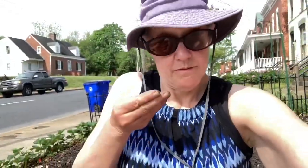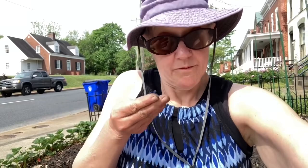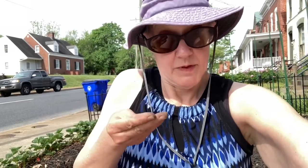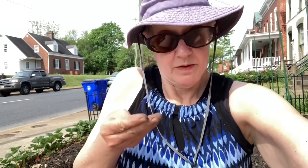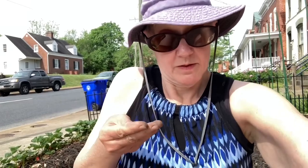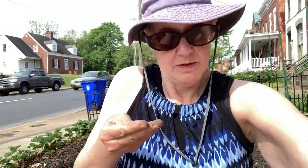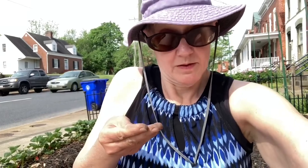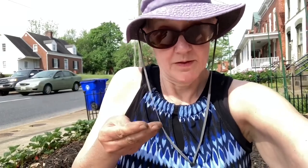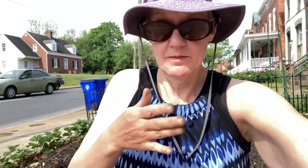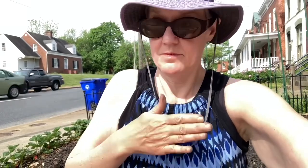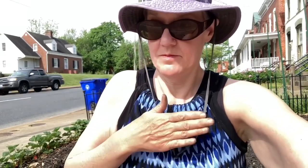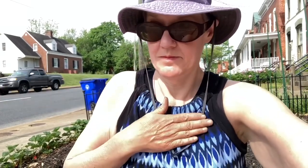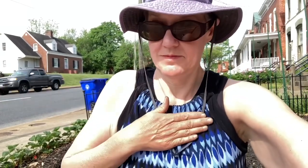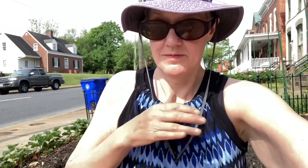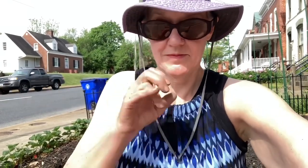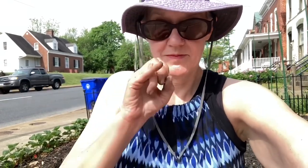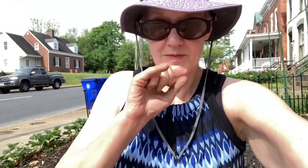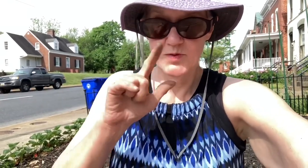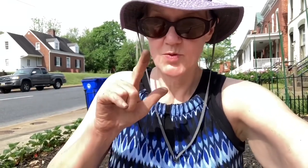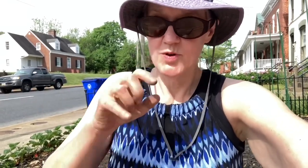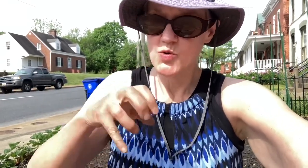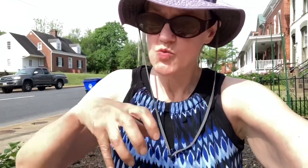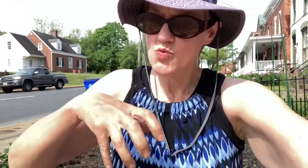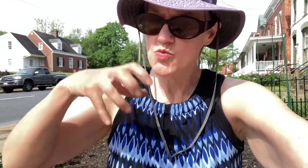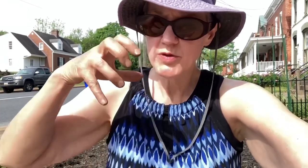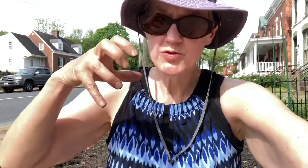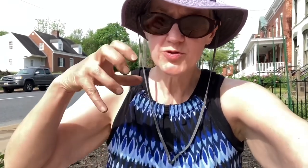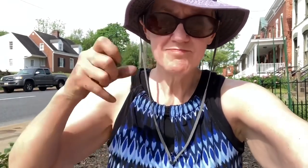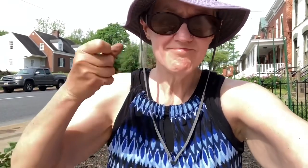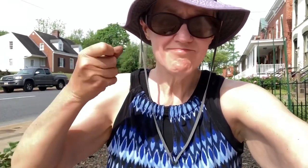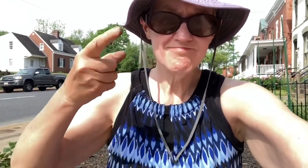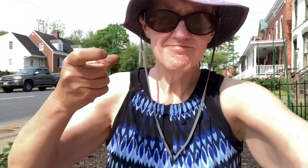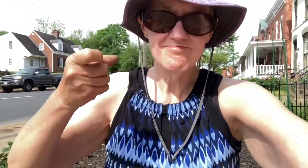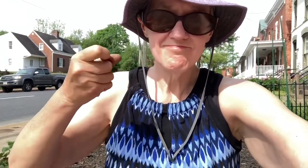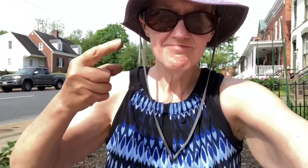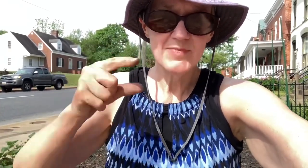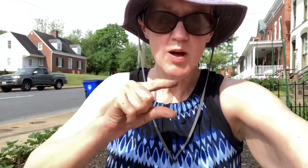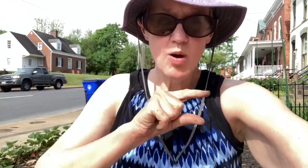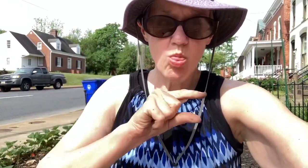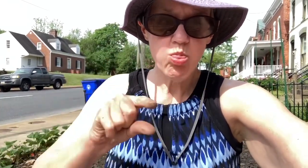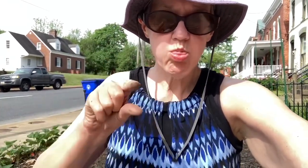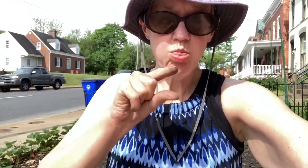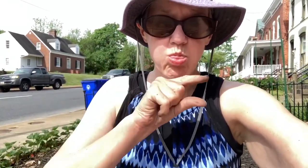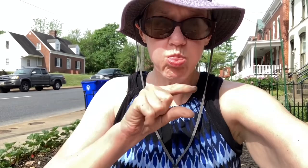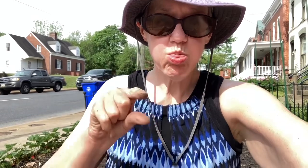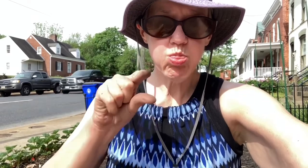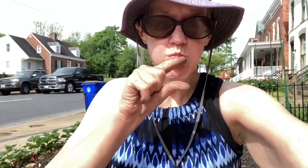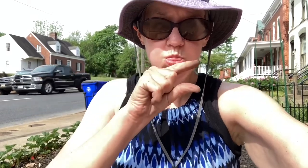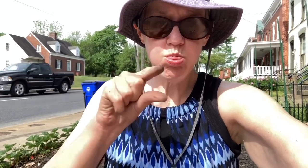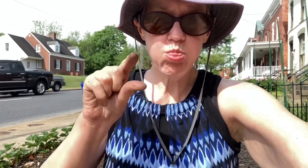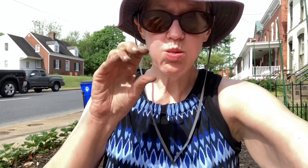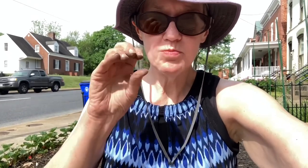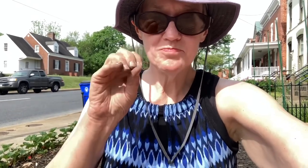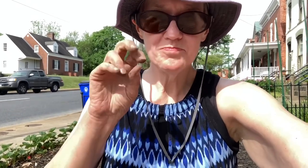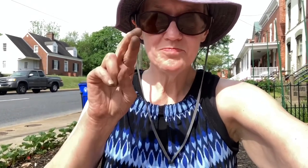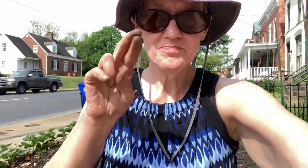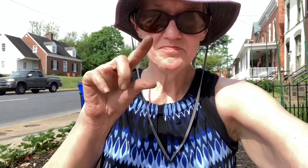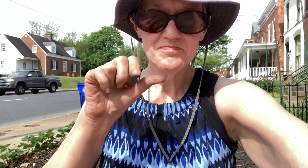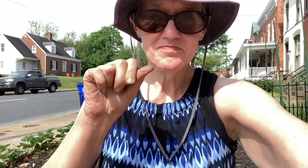Now, I don't plan to feed my marigolds because my soil is really rich with layers of